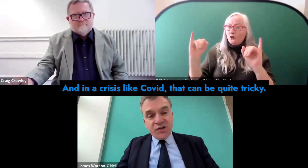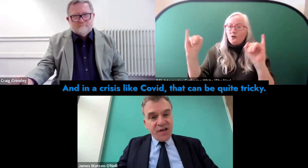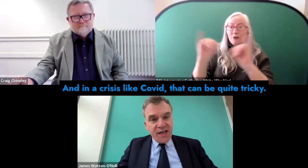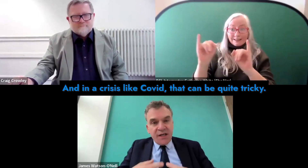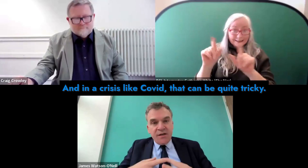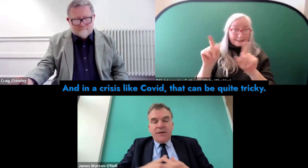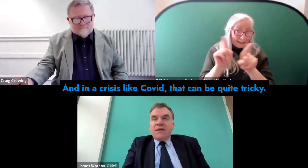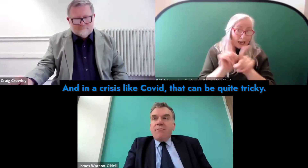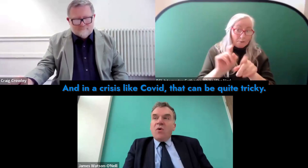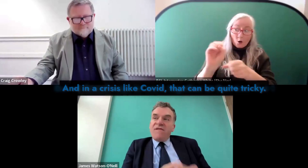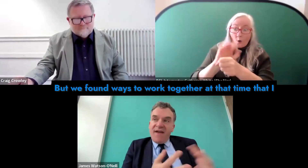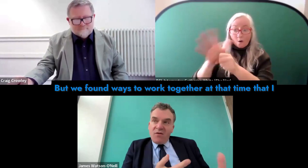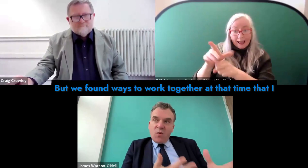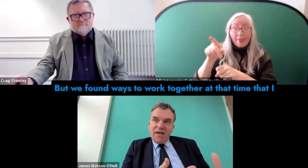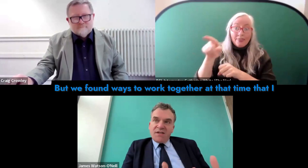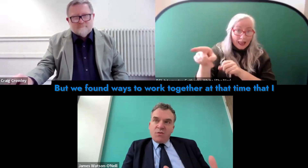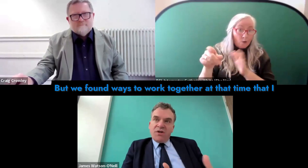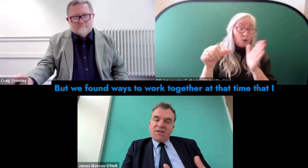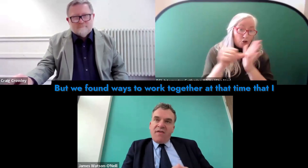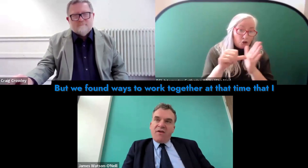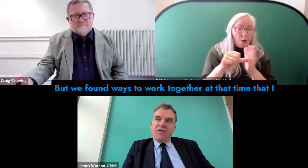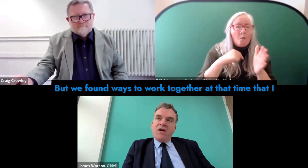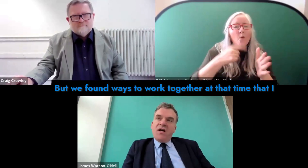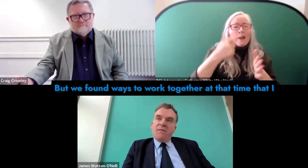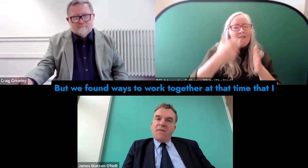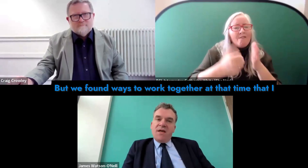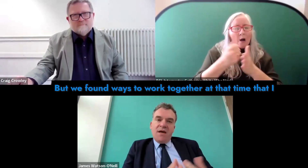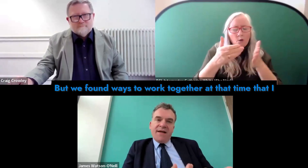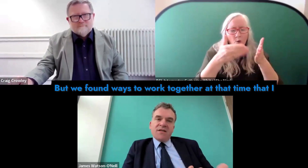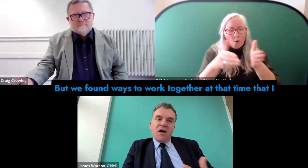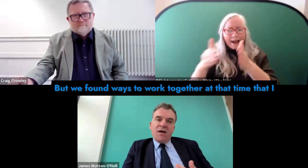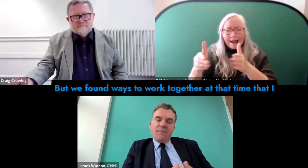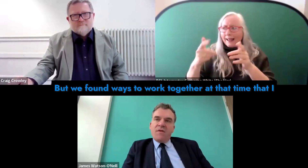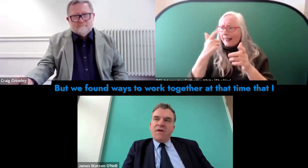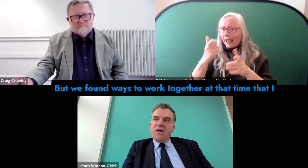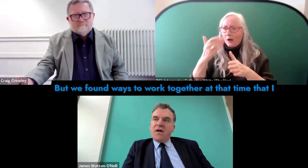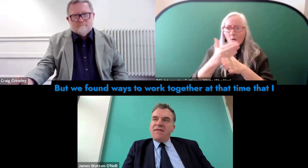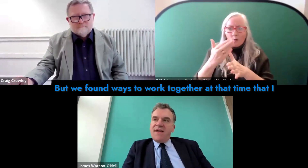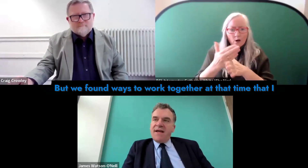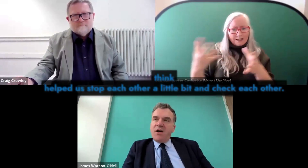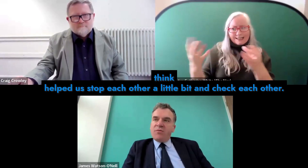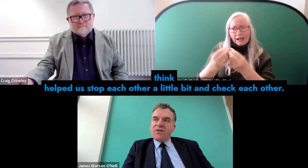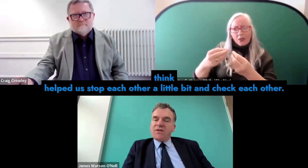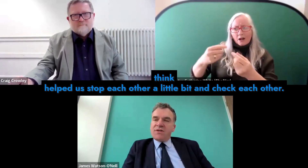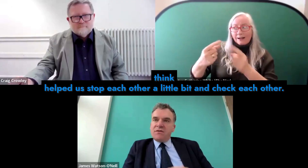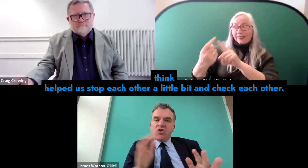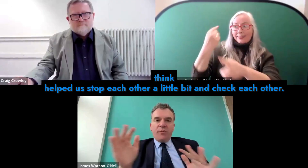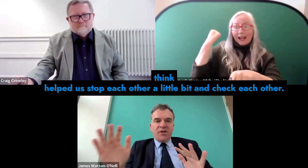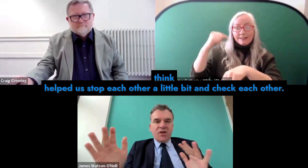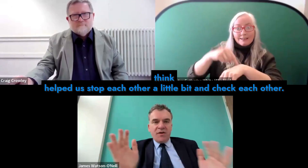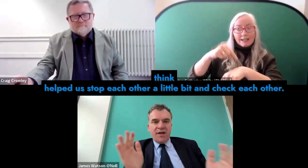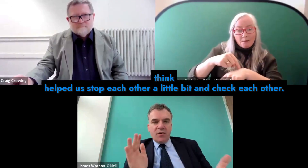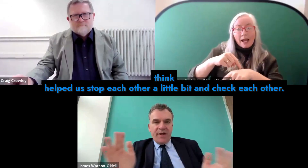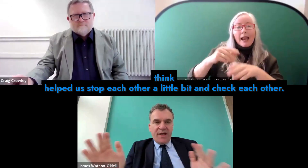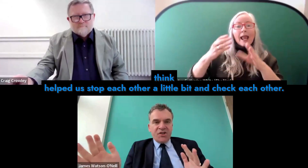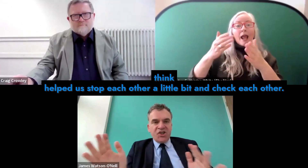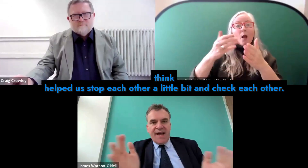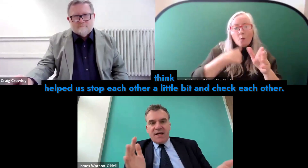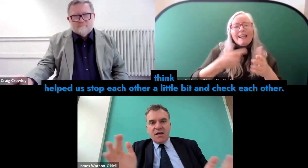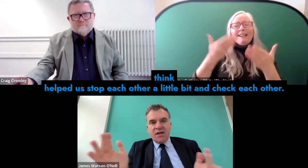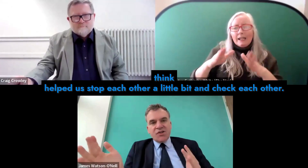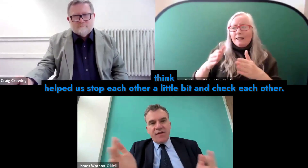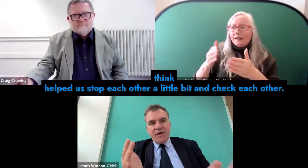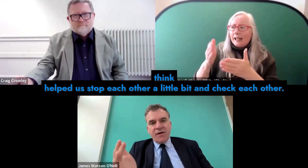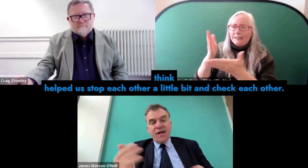COVID, that can be quite tricky. But we found ways to work together at that time that I think helped us stop each other a little bit